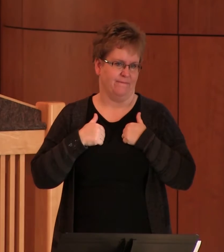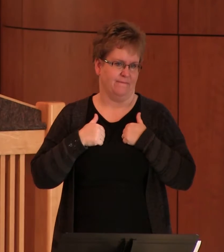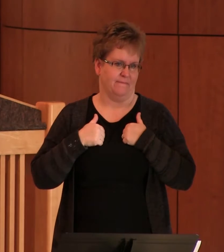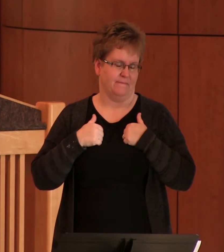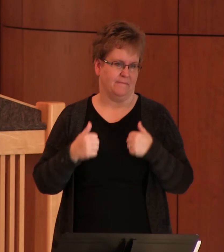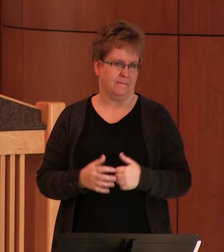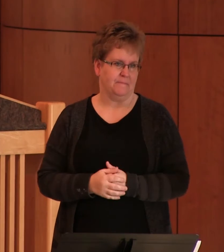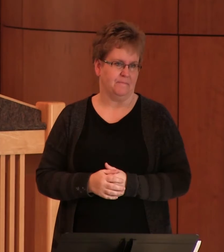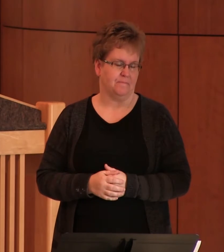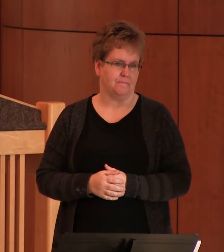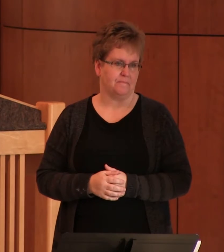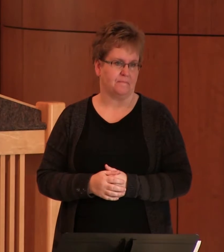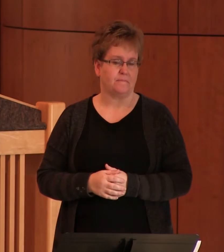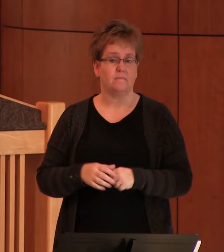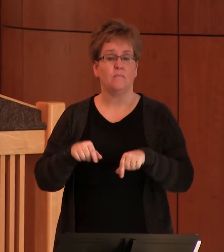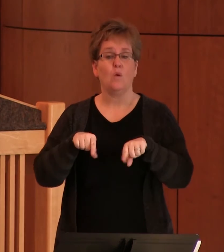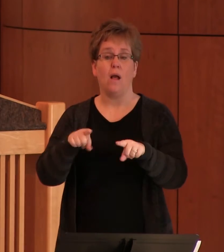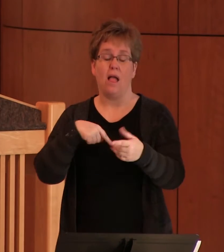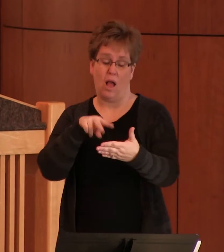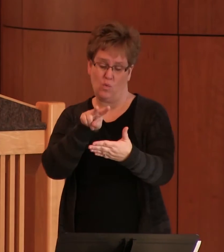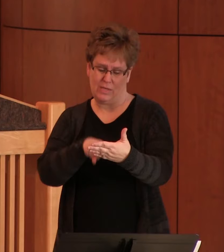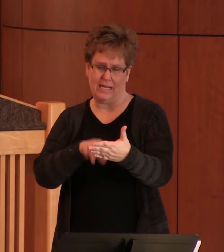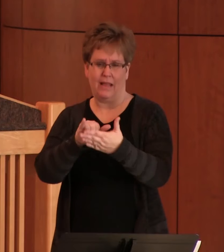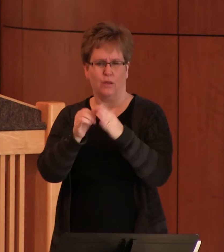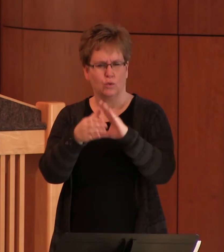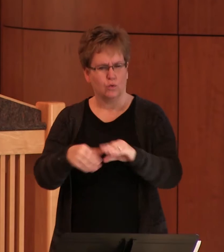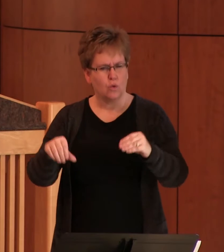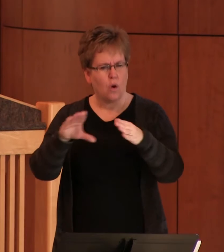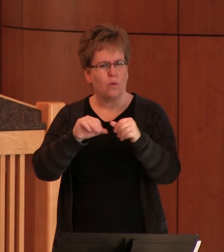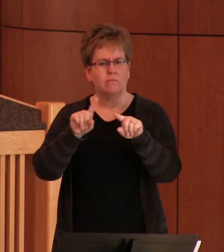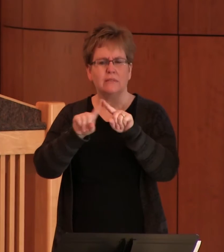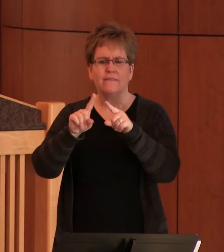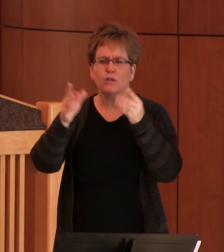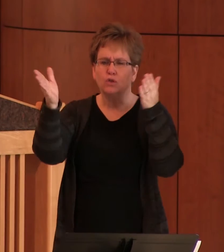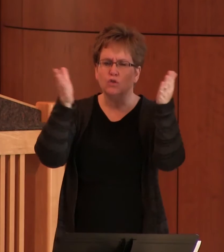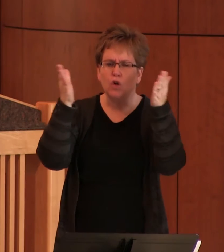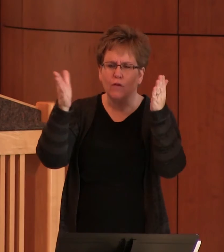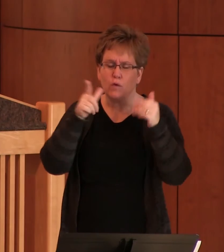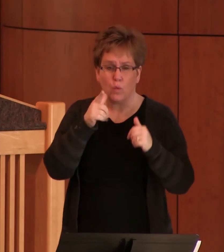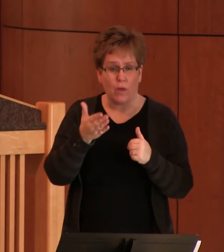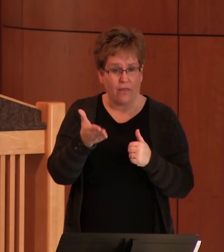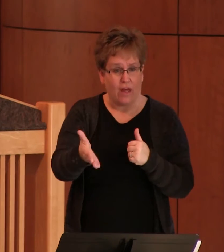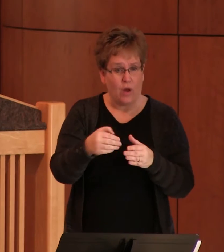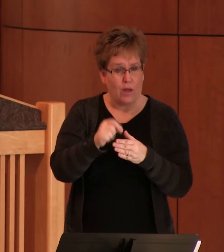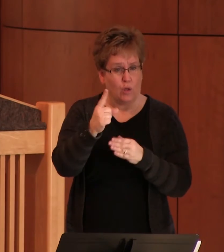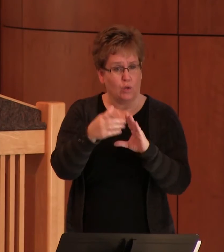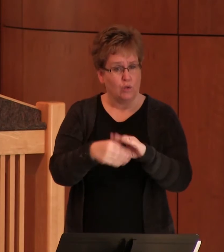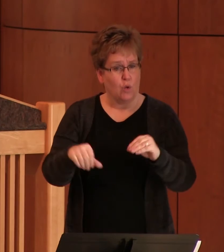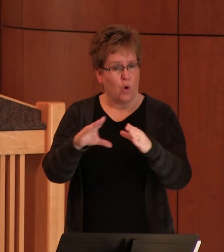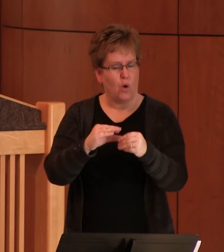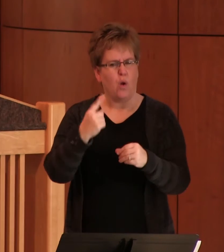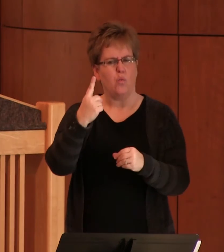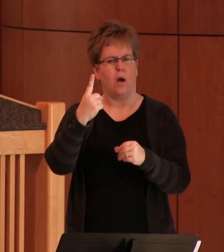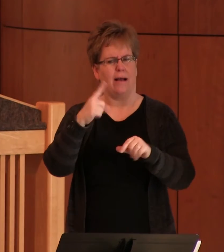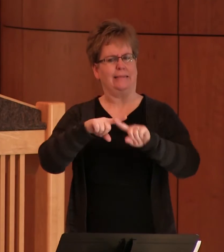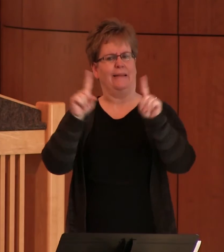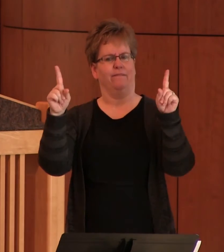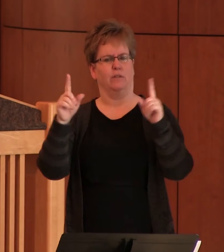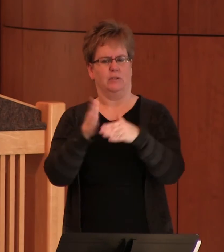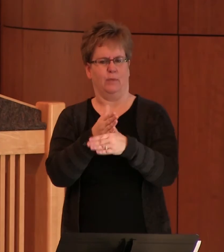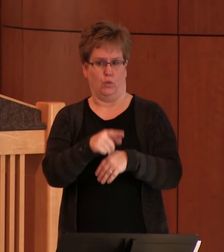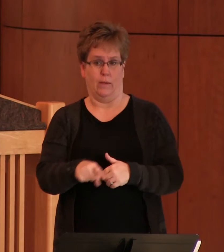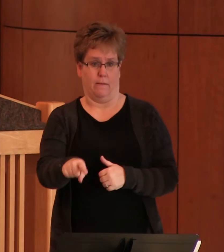As I read this parable, and of all of these servants that are present, there seems to be one difference that really stands